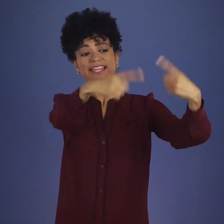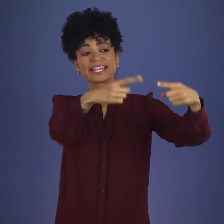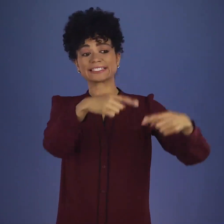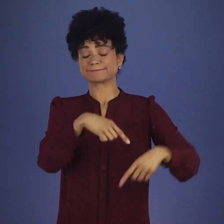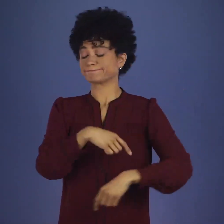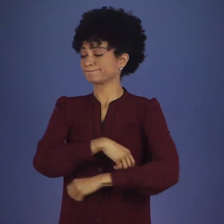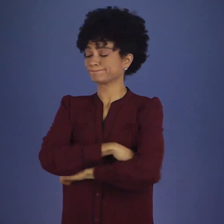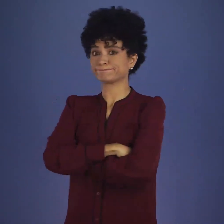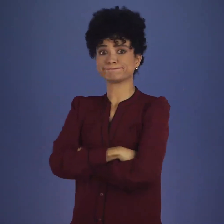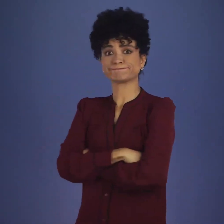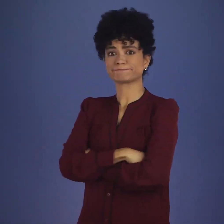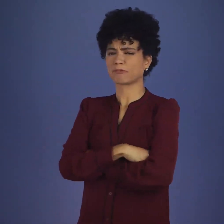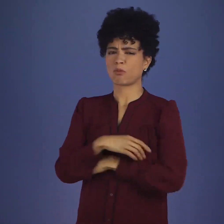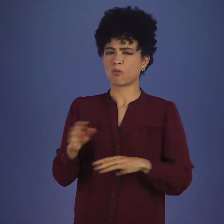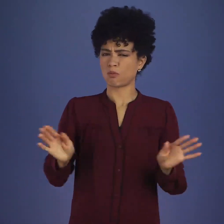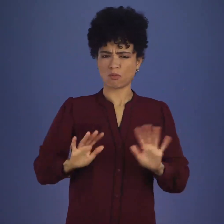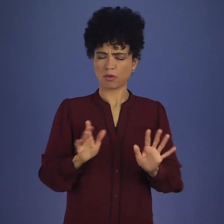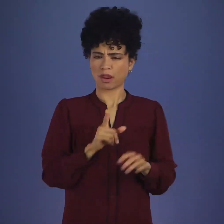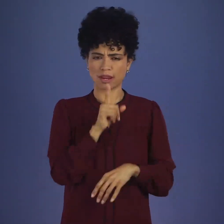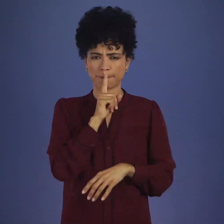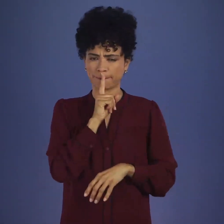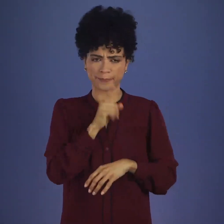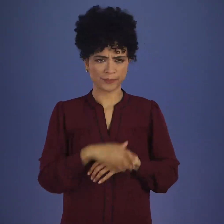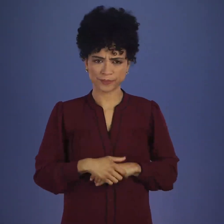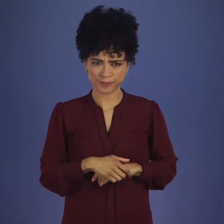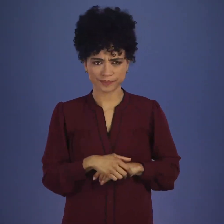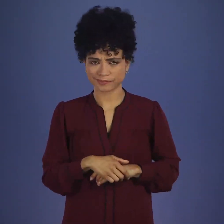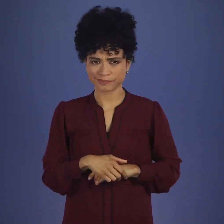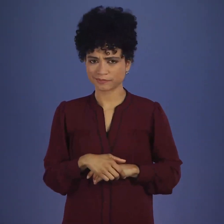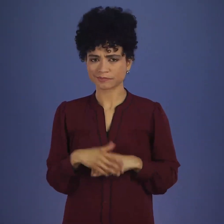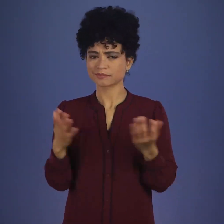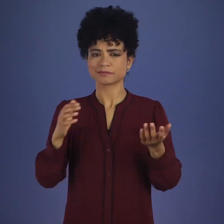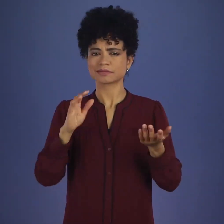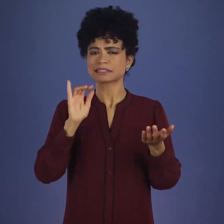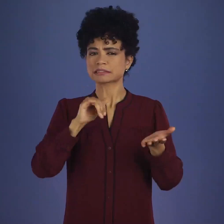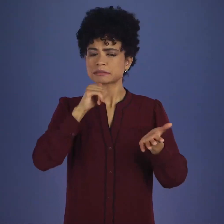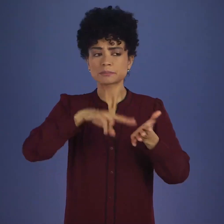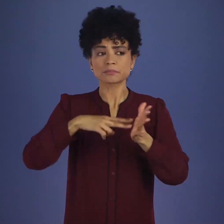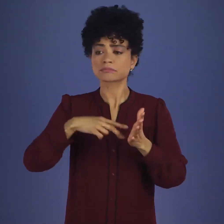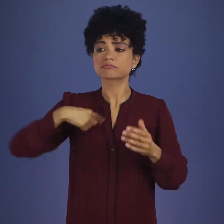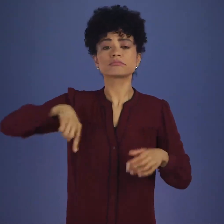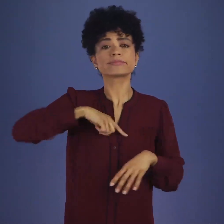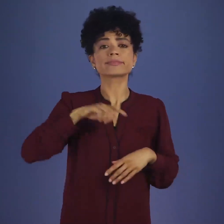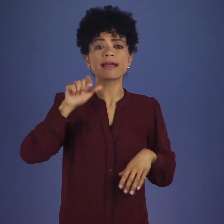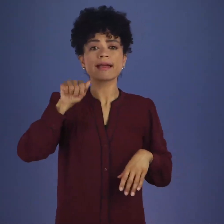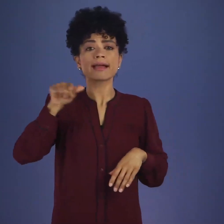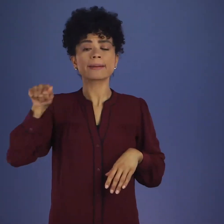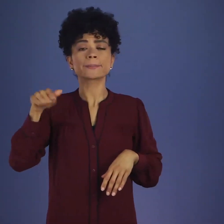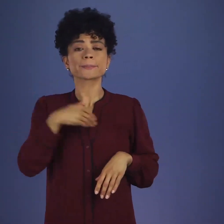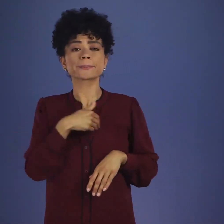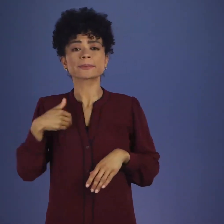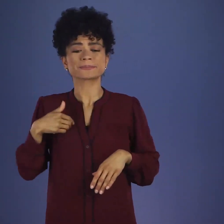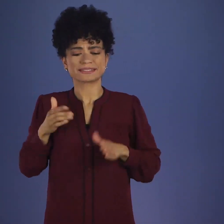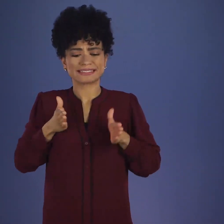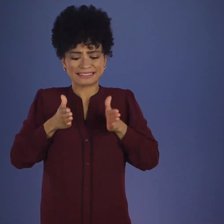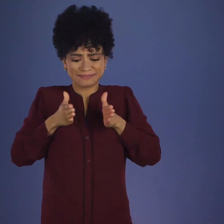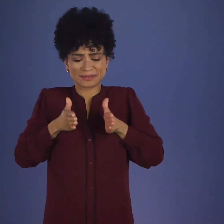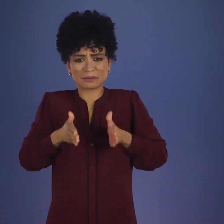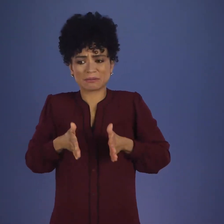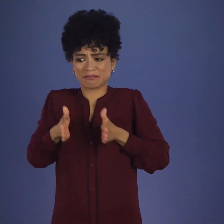Nor does it mean that the members of Alcoholics Anonymous, now restored as citizens of the world, are going to back away from